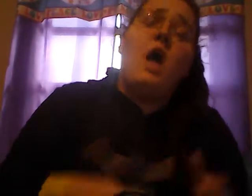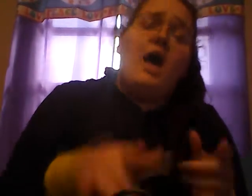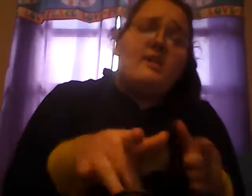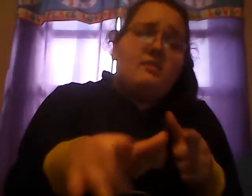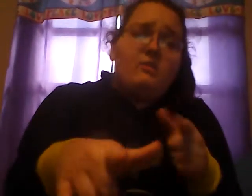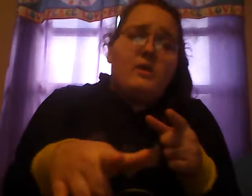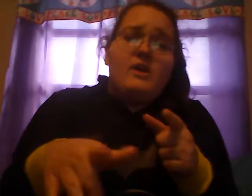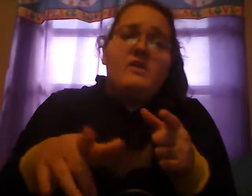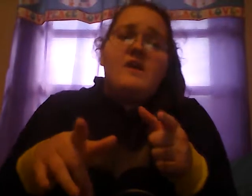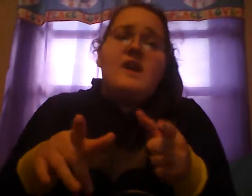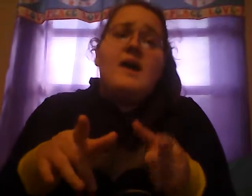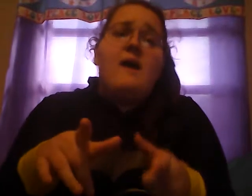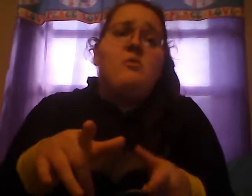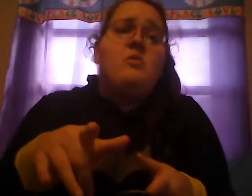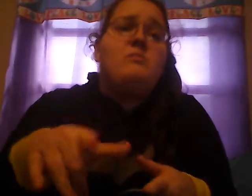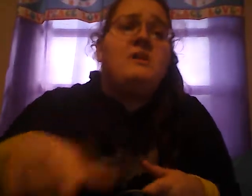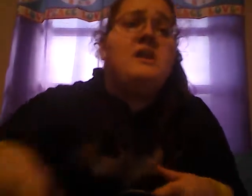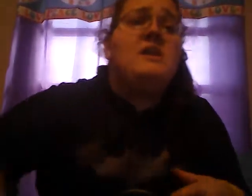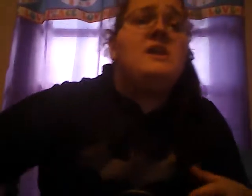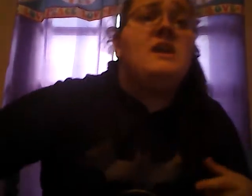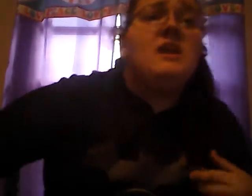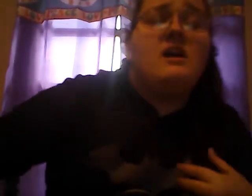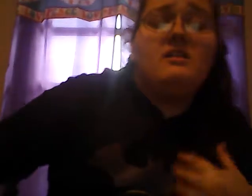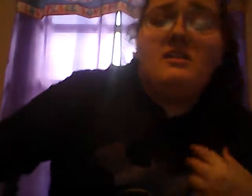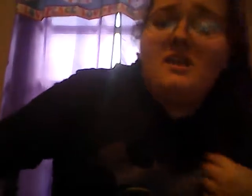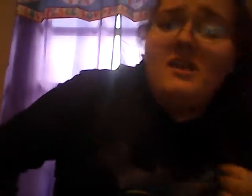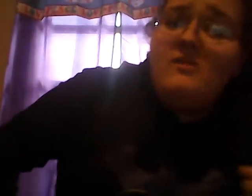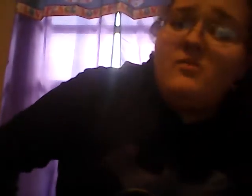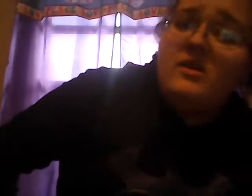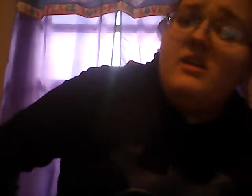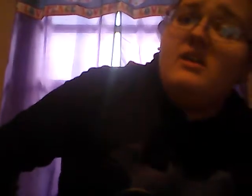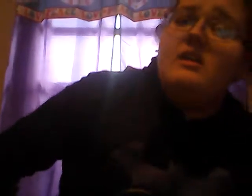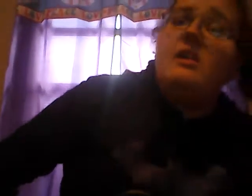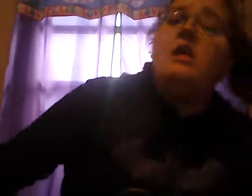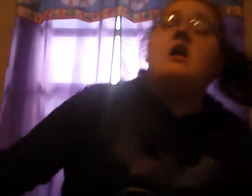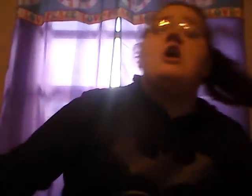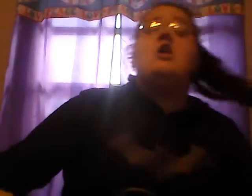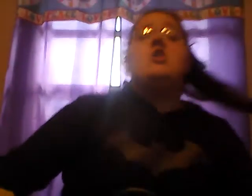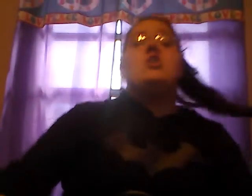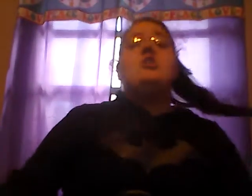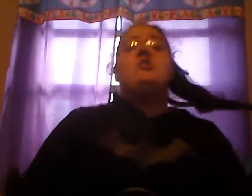I swear that I will mean it. I'll say, will you